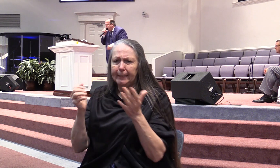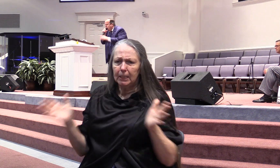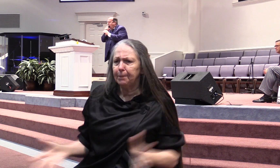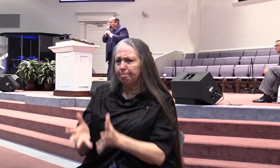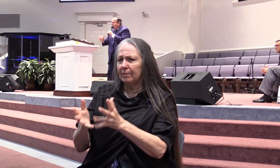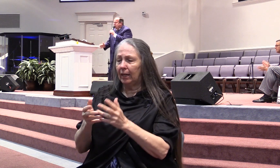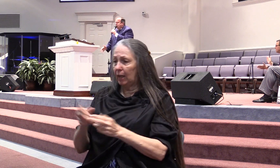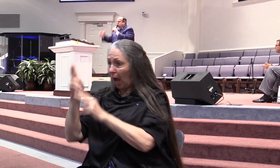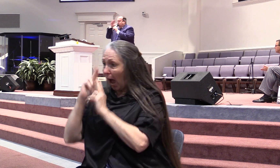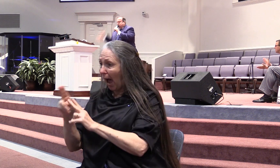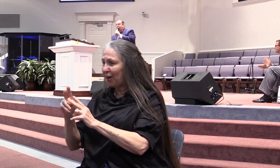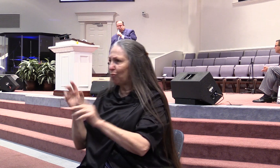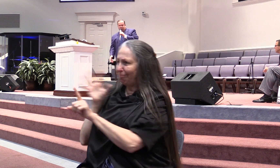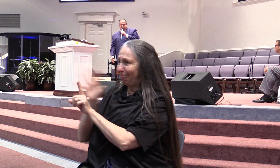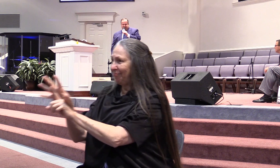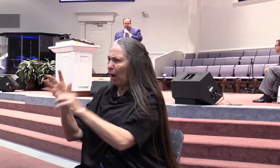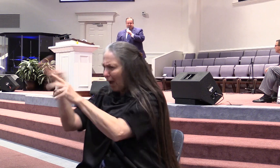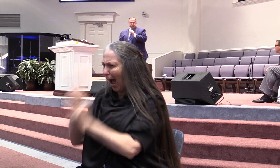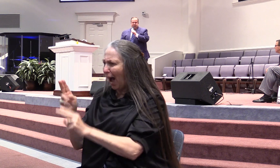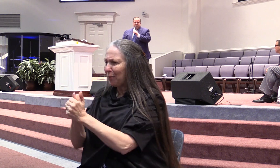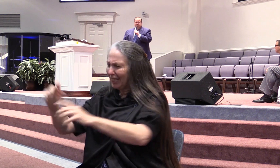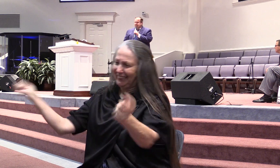be honored, all the members rejoice with it.